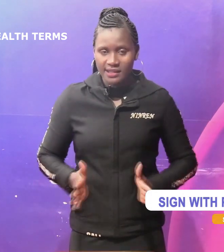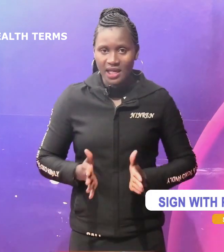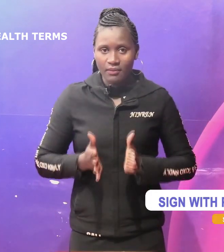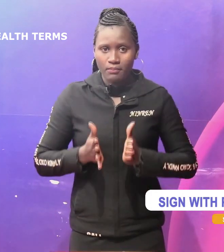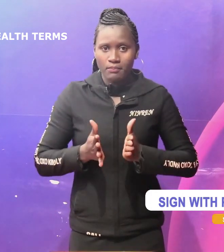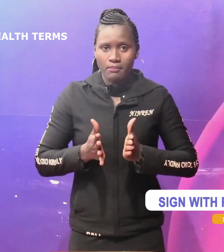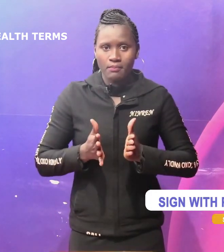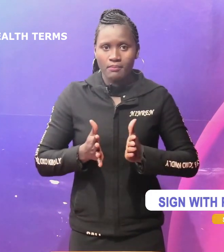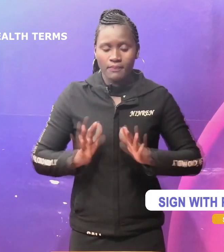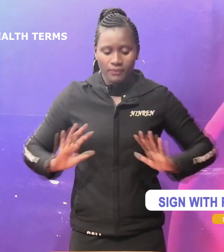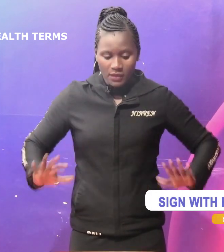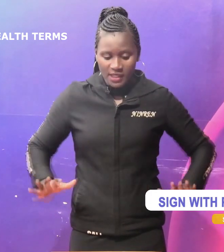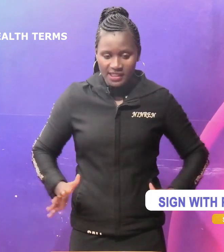slim, slim,